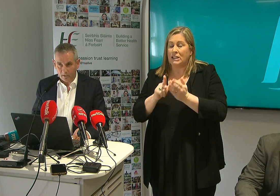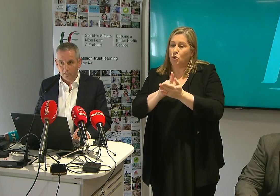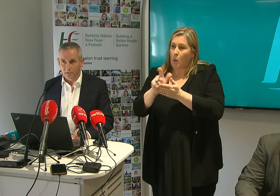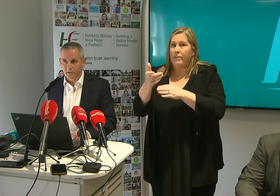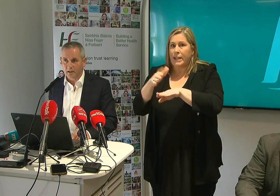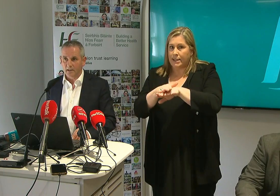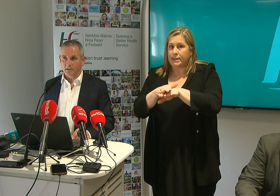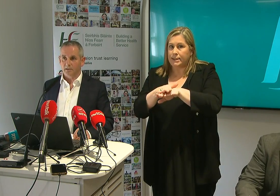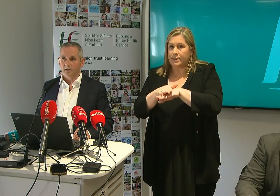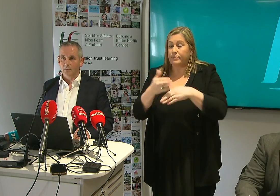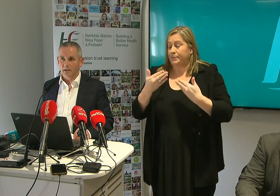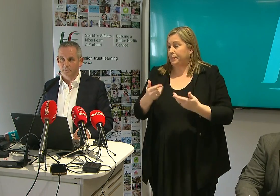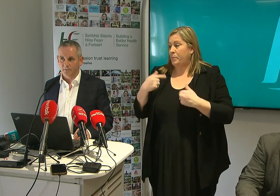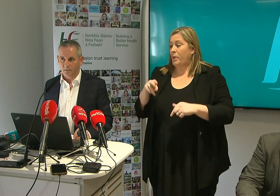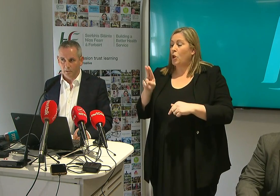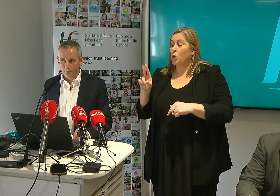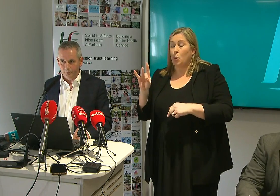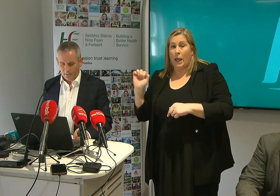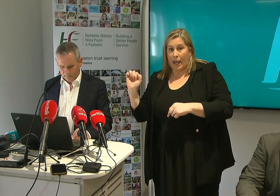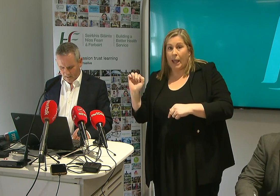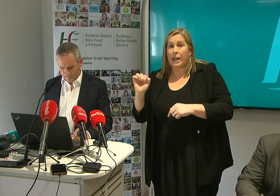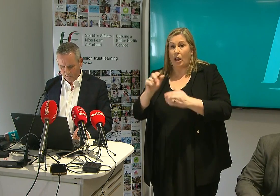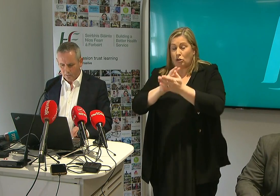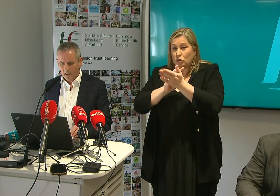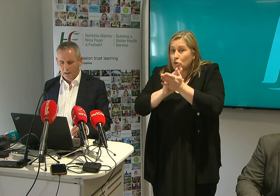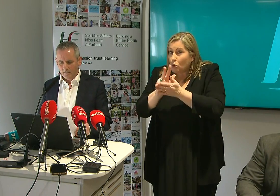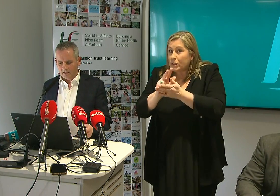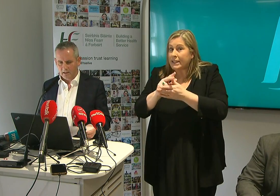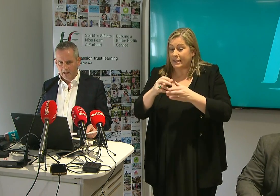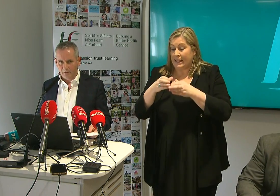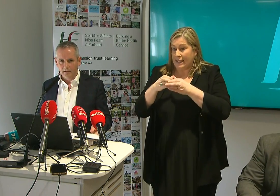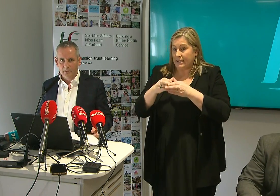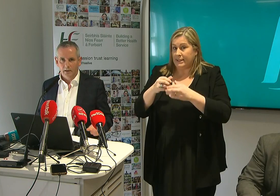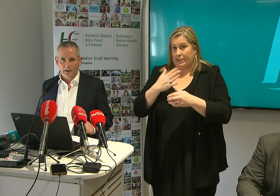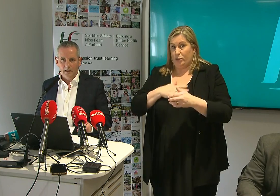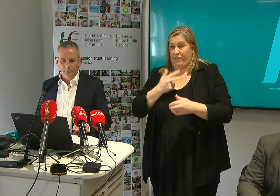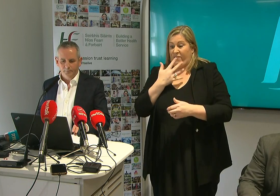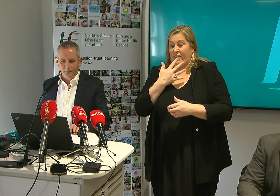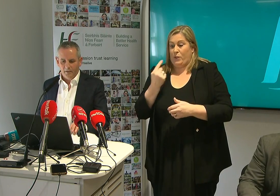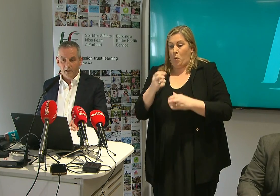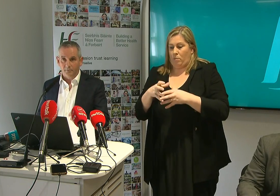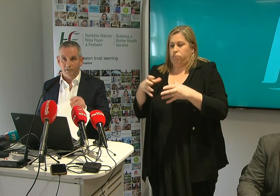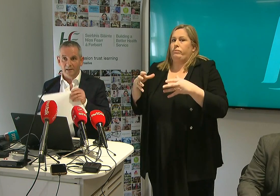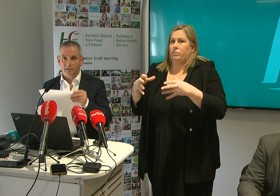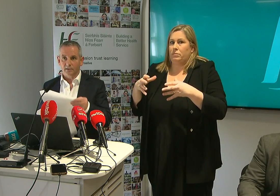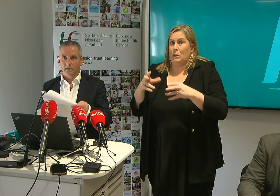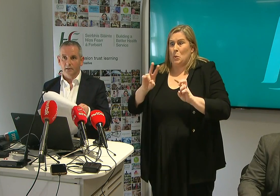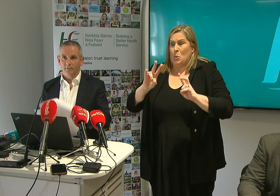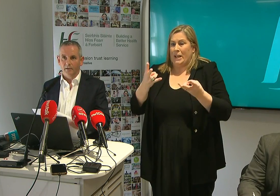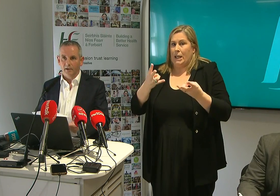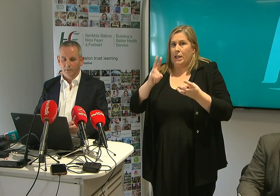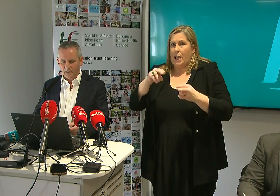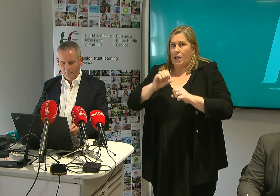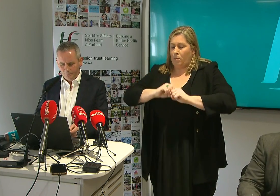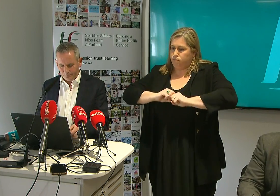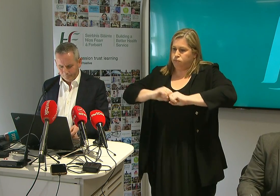a short time ago, 13 cases, now dealing with 51 positive cases. So we see the level that it progresses